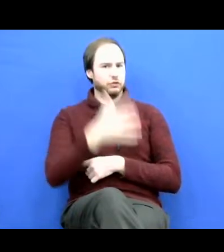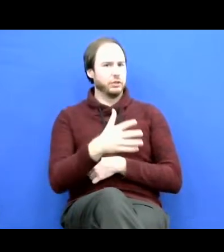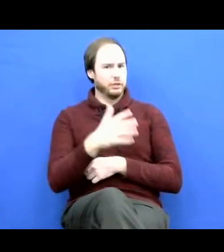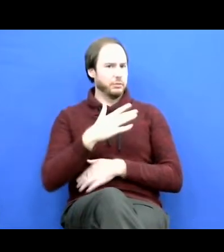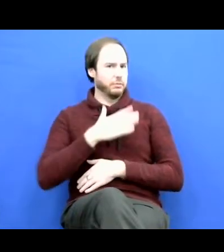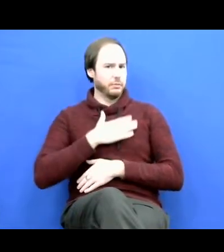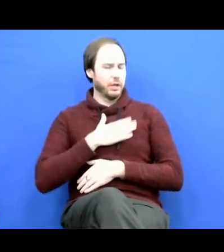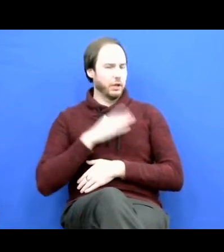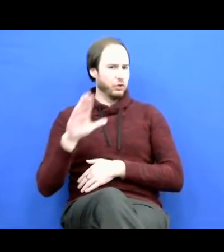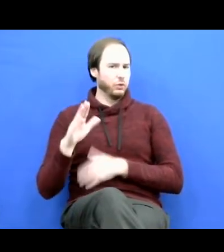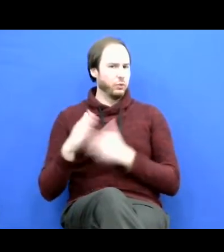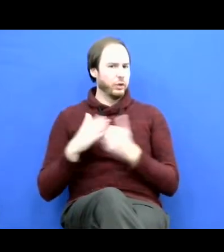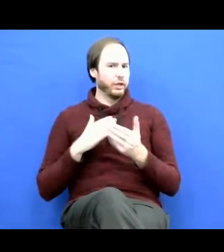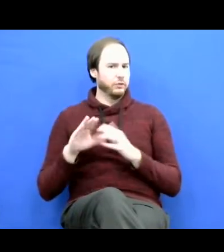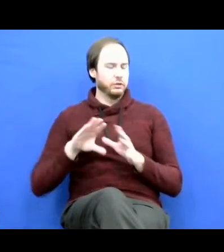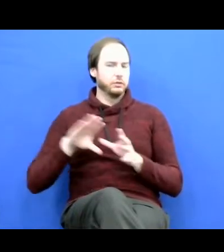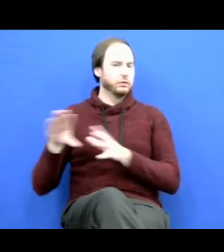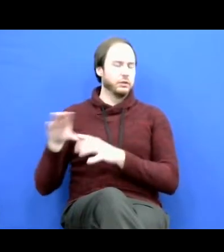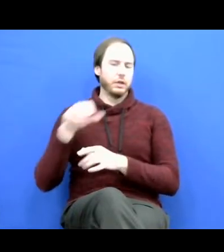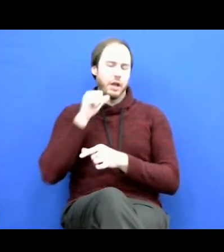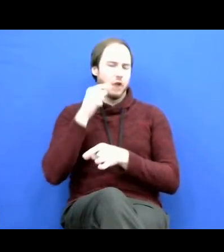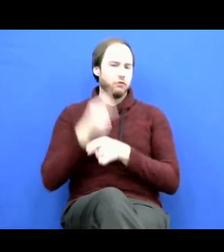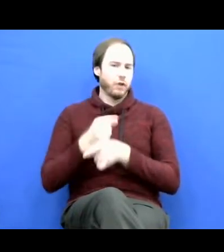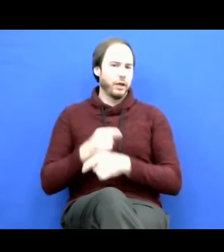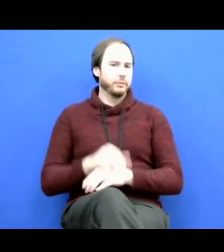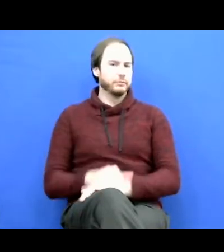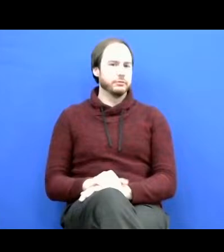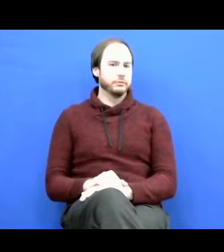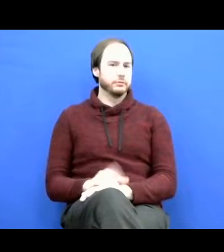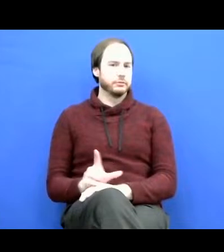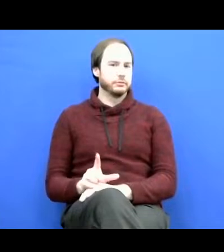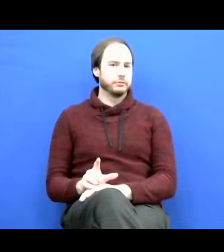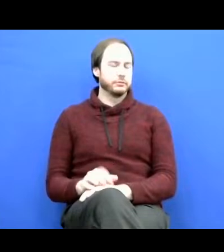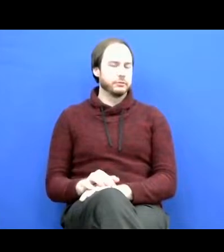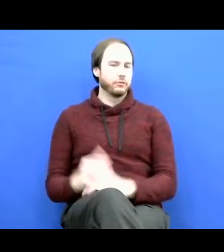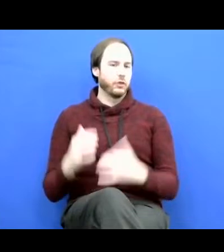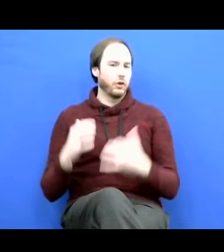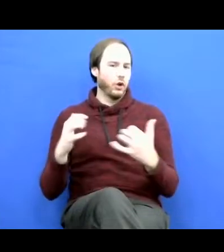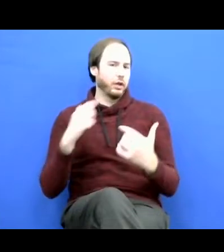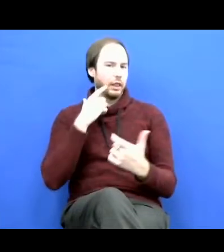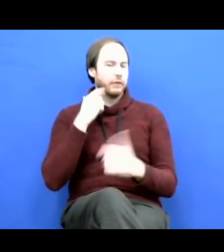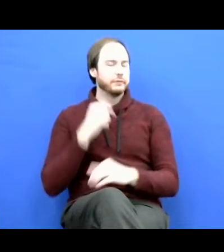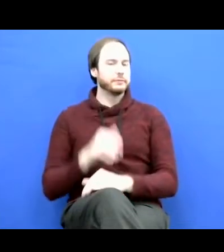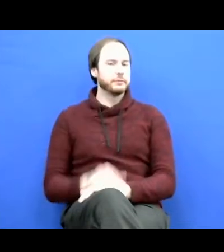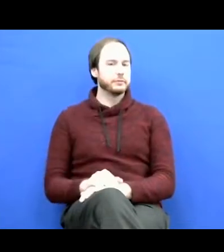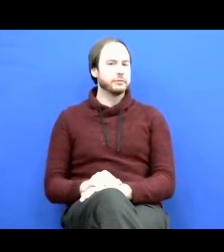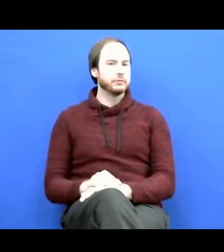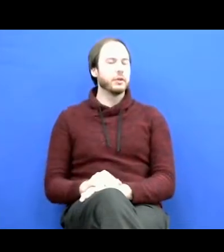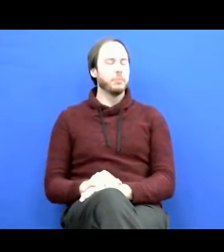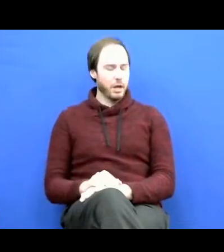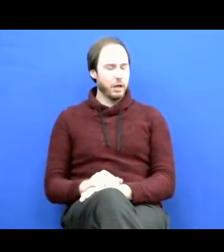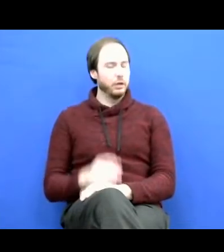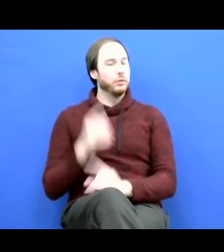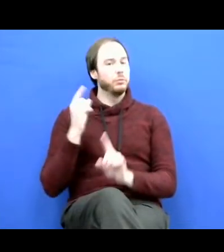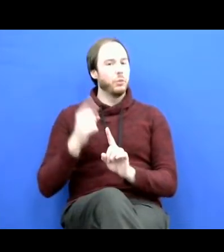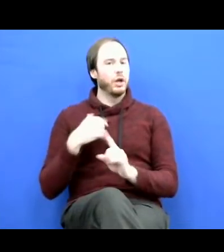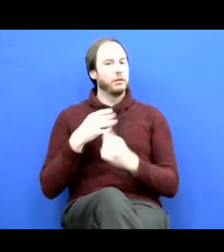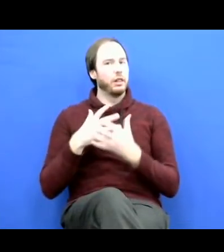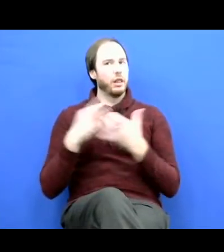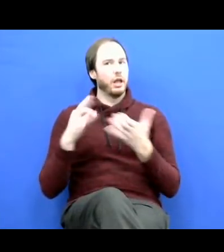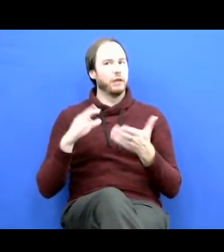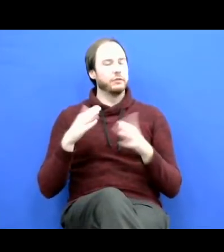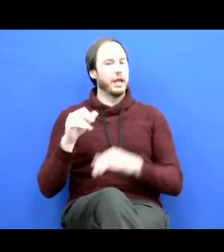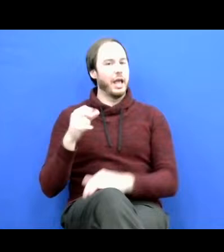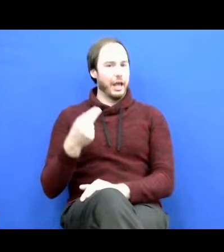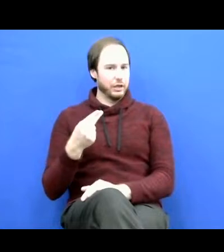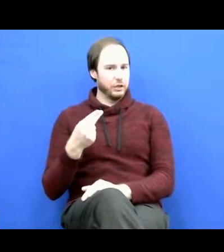mine, that was hers. That's incorrect. But there is a lot of dead ash in there, and